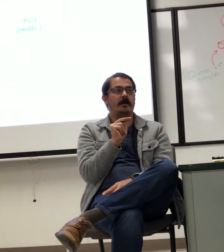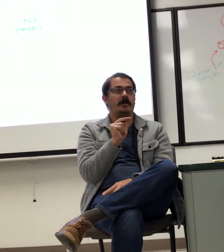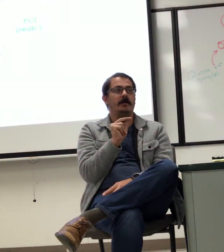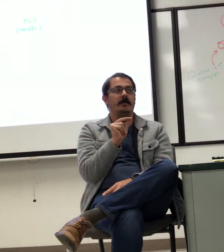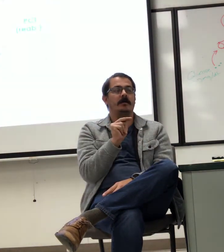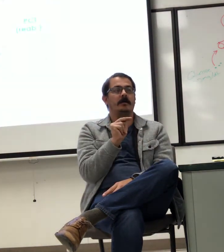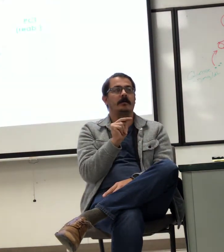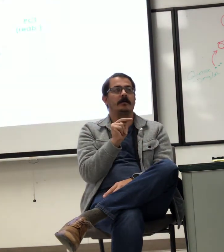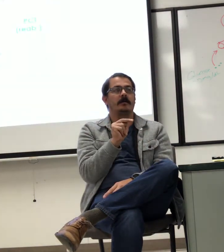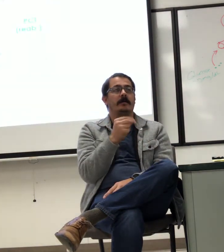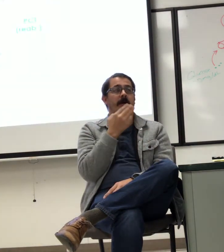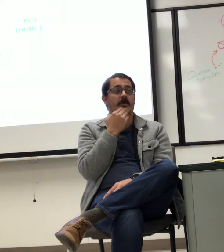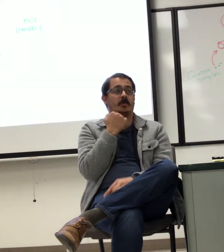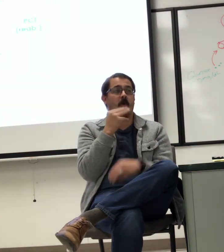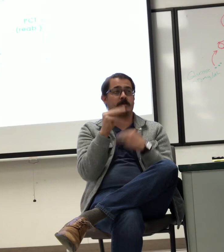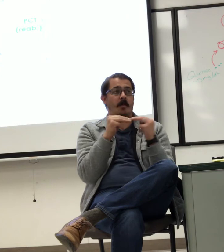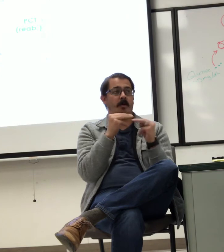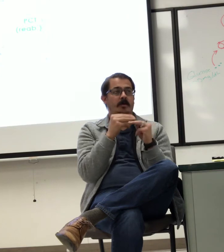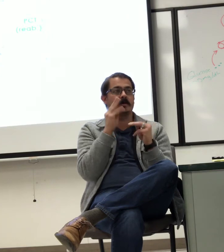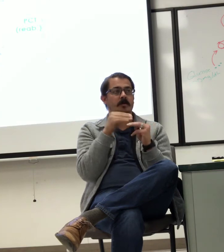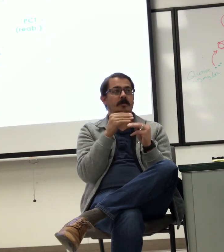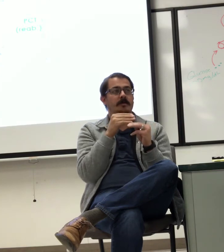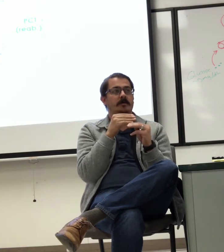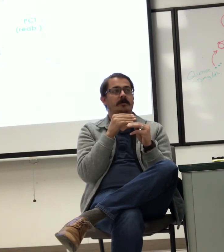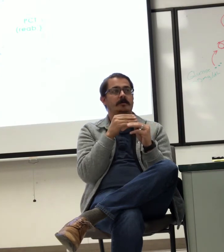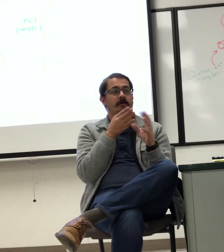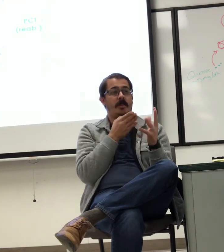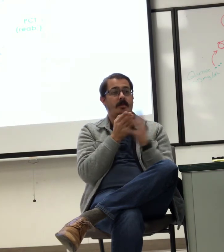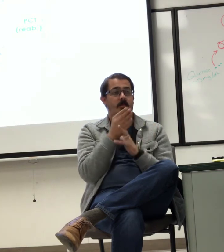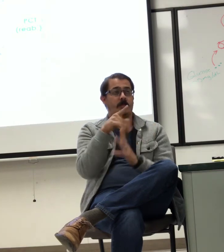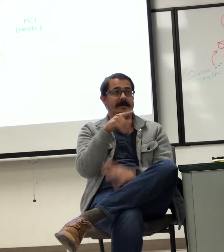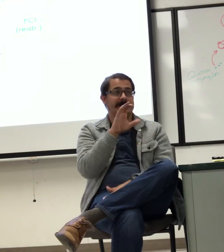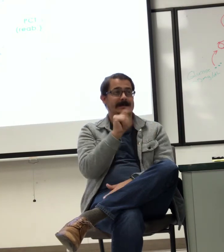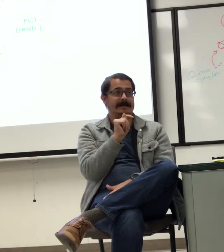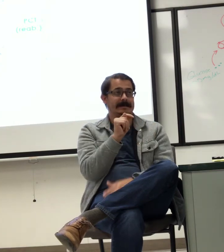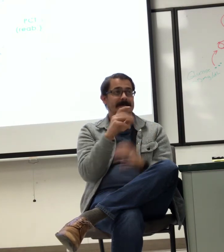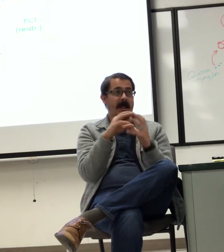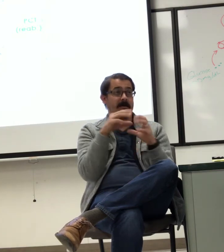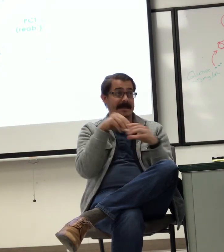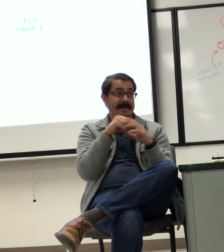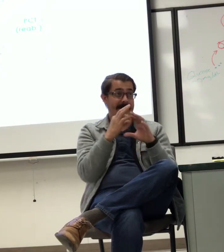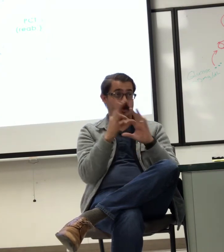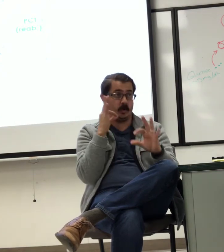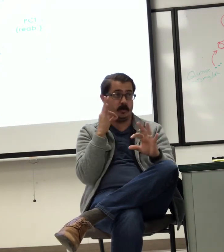those molecules of glucose will pass by PCT cells in the tube,